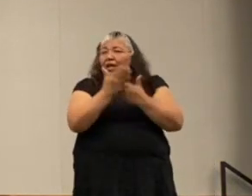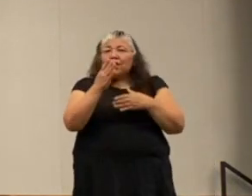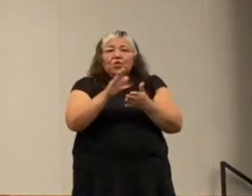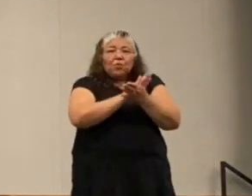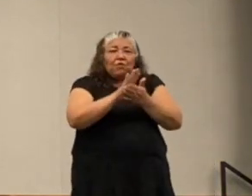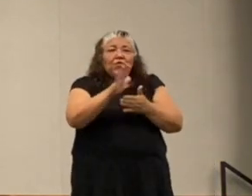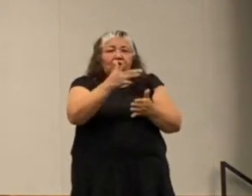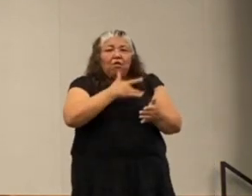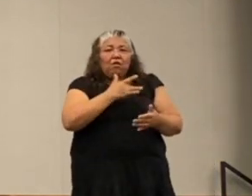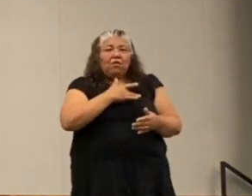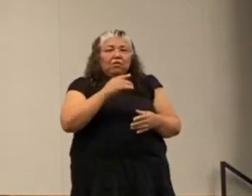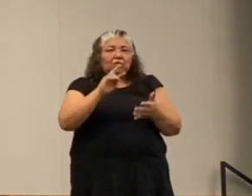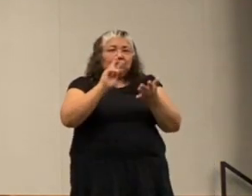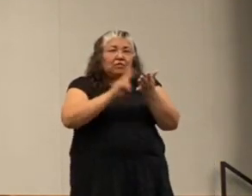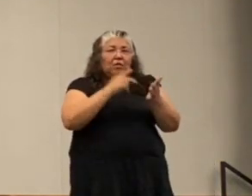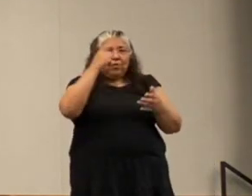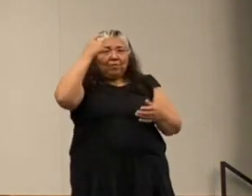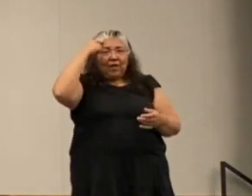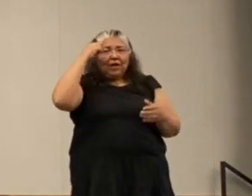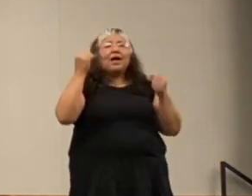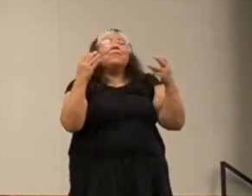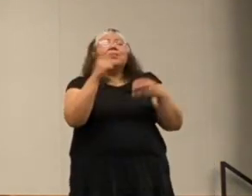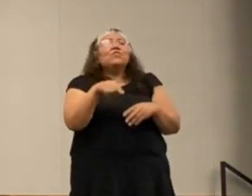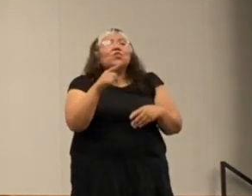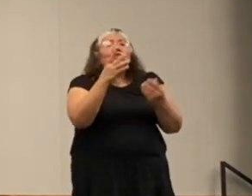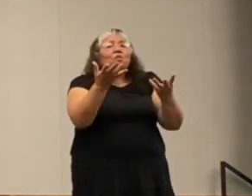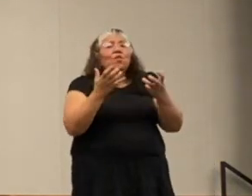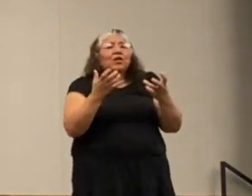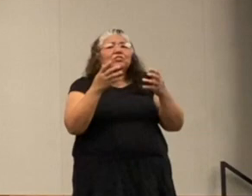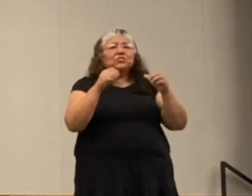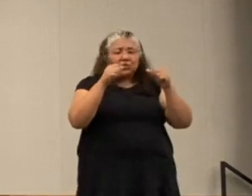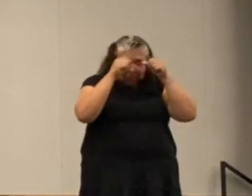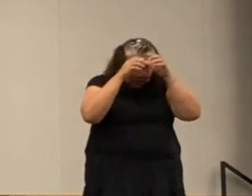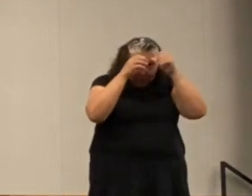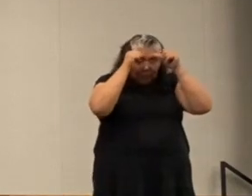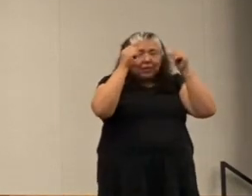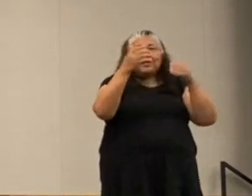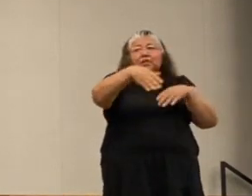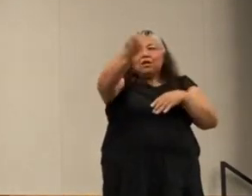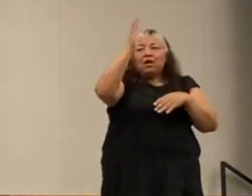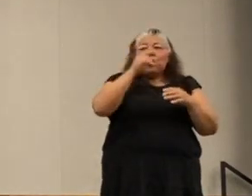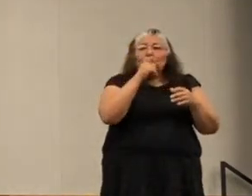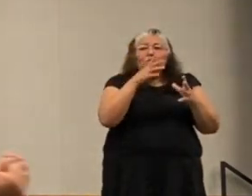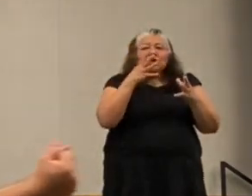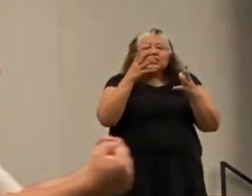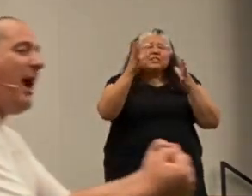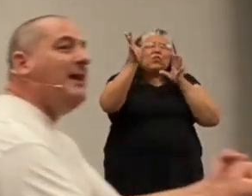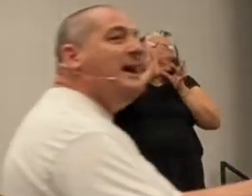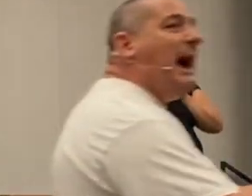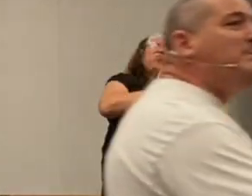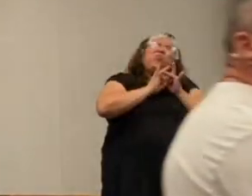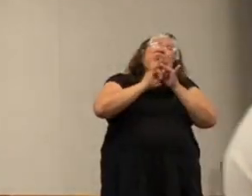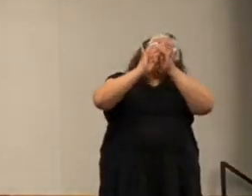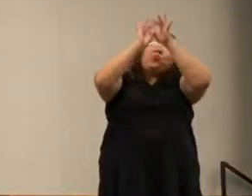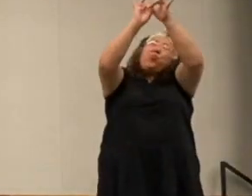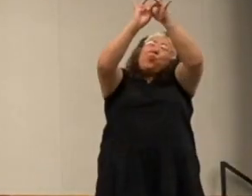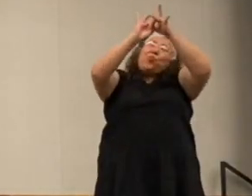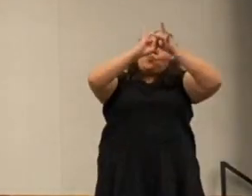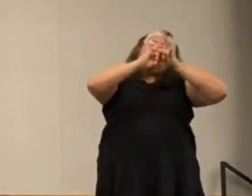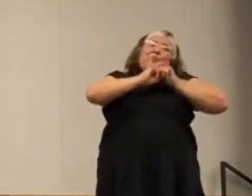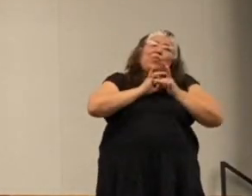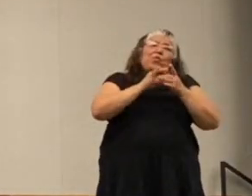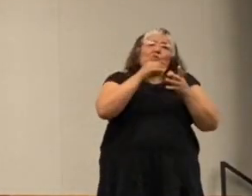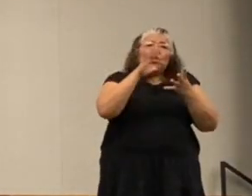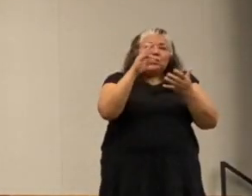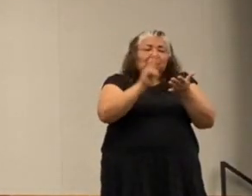you double-minded. Right? How many of you want to submit to God? How many of you want to draw near to God? How many of you want the